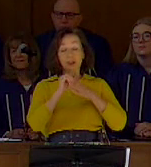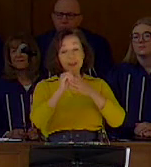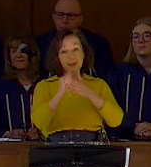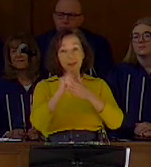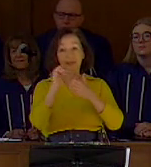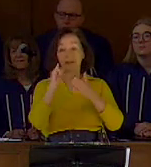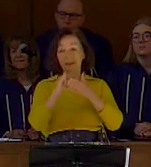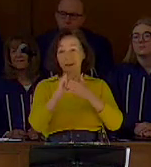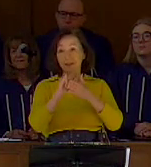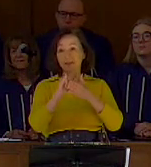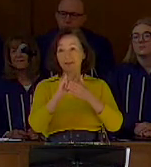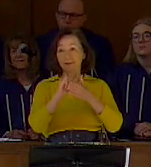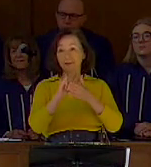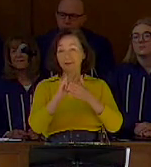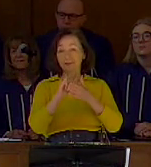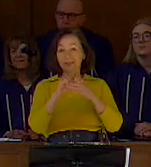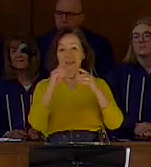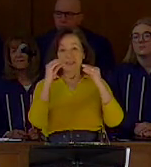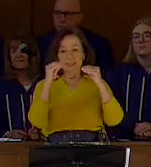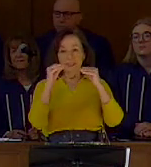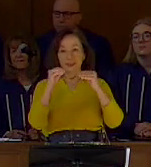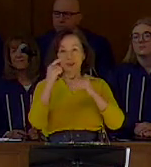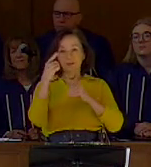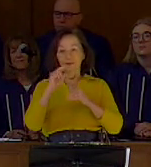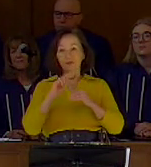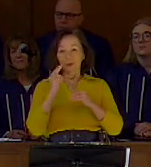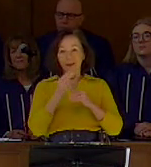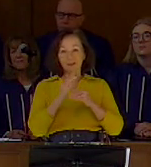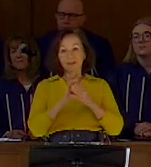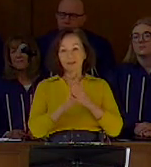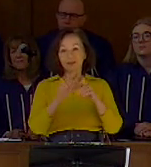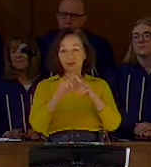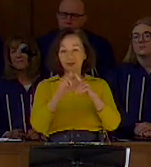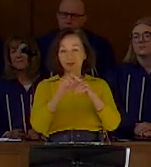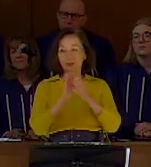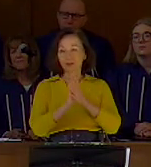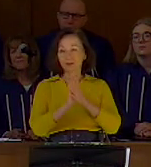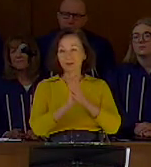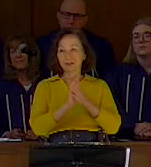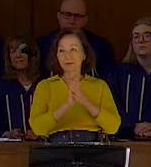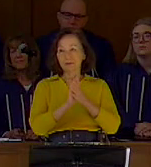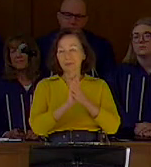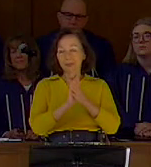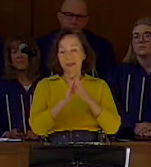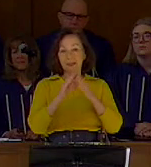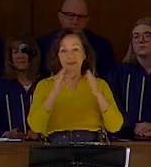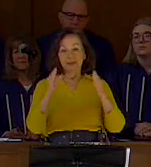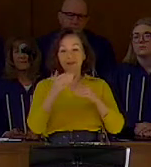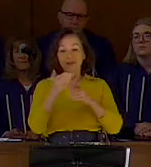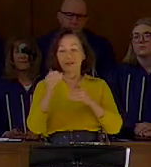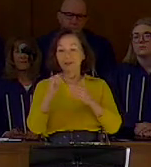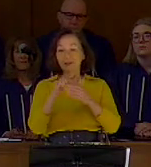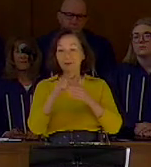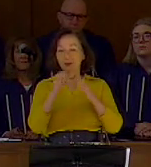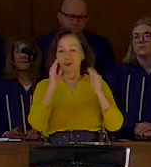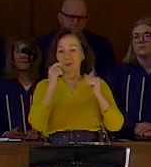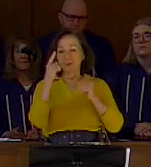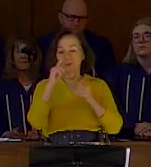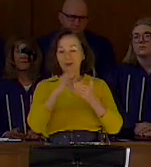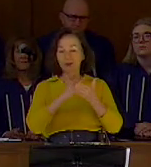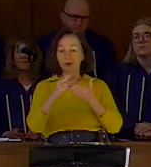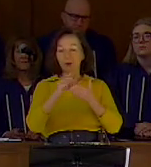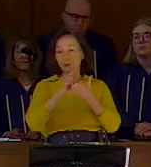that that teaching for us, as well as a lot of things that we are looking forward to during Holy Week, and